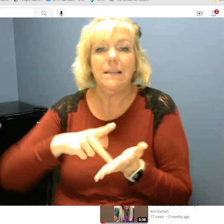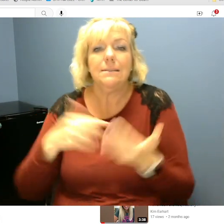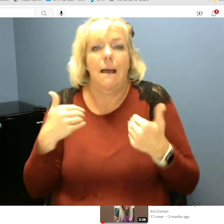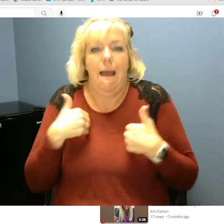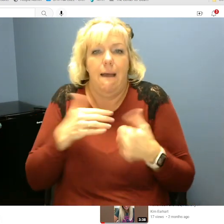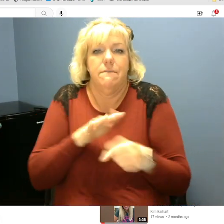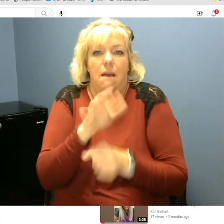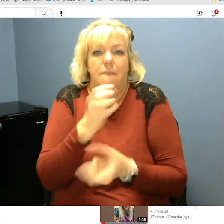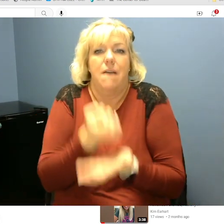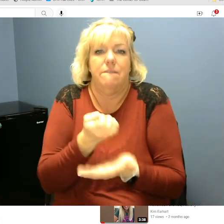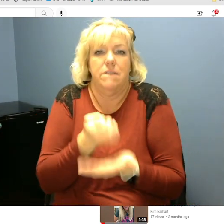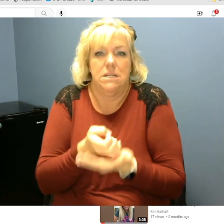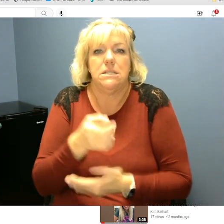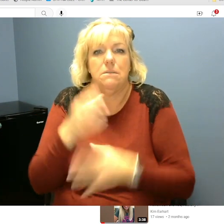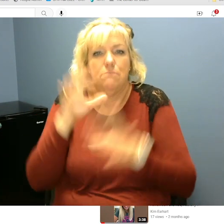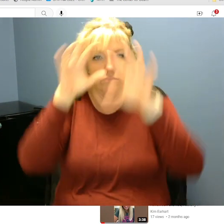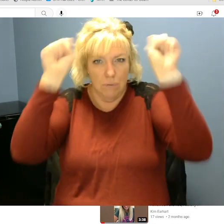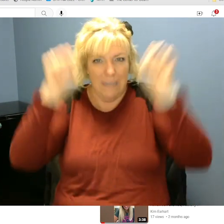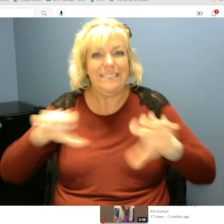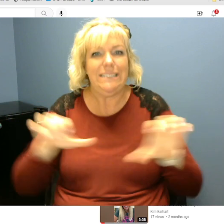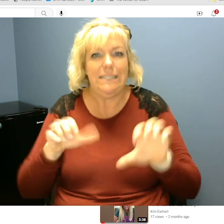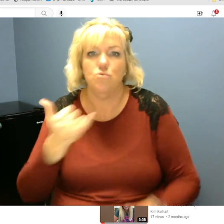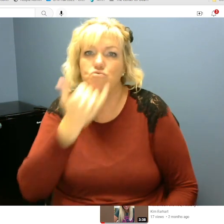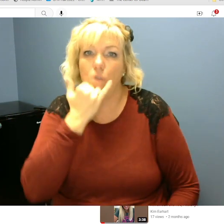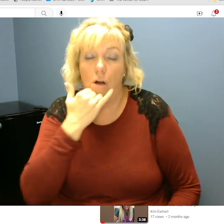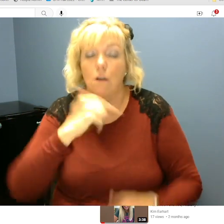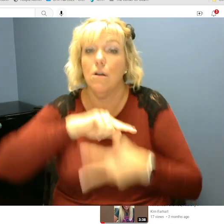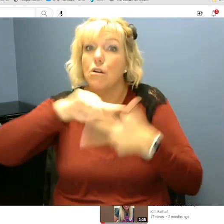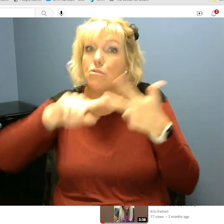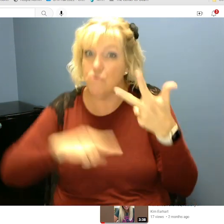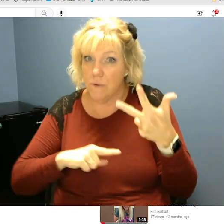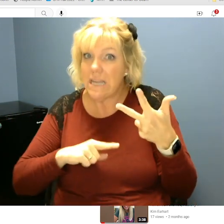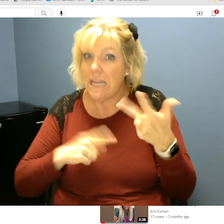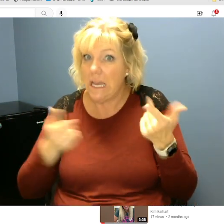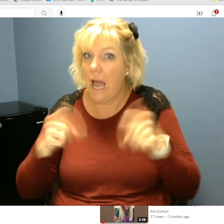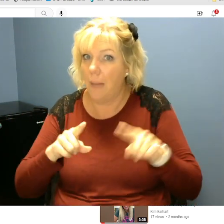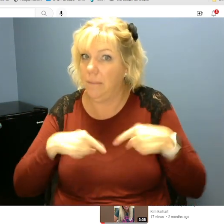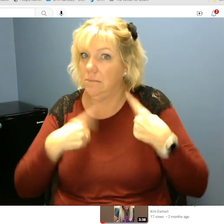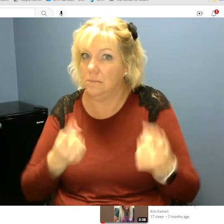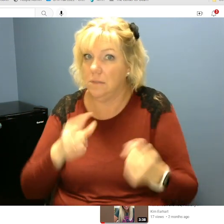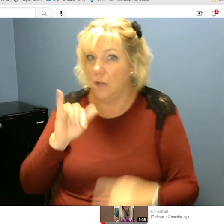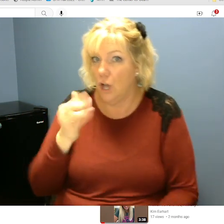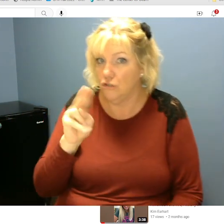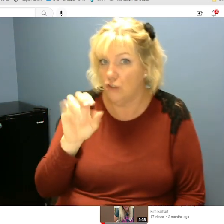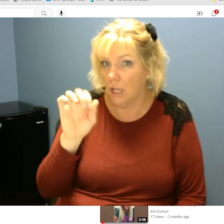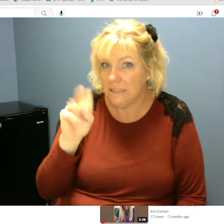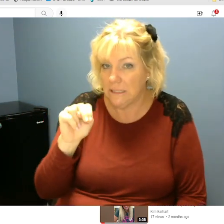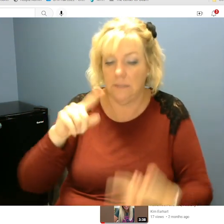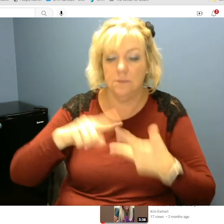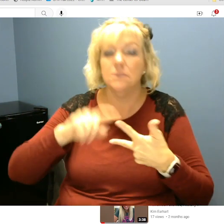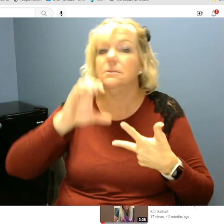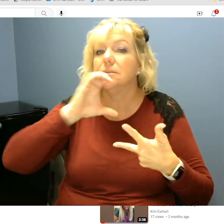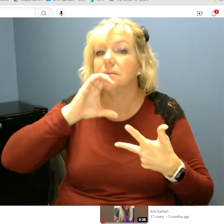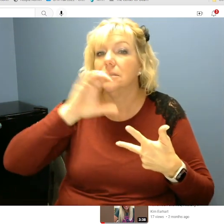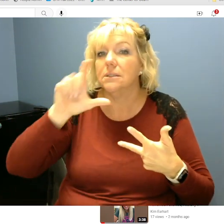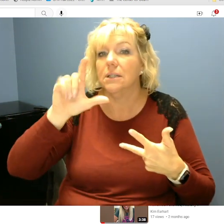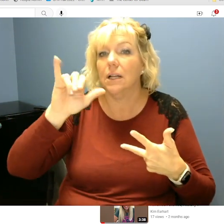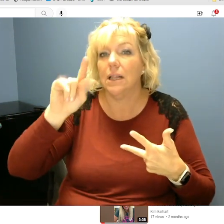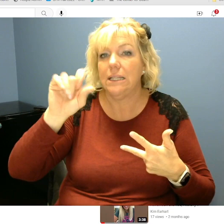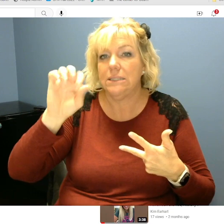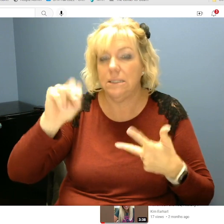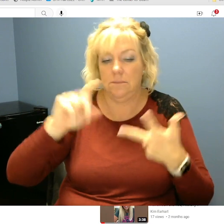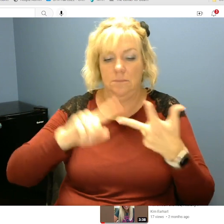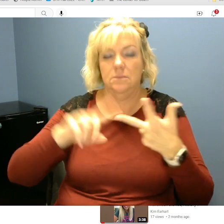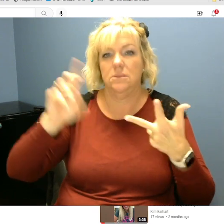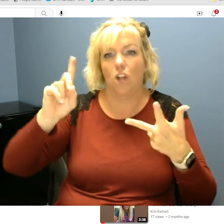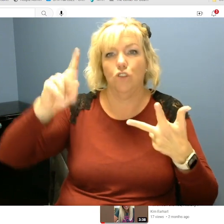evidence to hold a trial. There have been 3 presidents impeached. Johnson, Clinton, and Trump have all been impeached. But